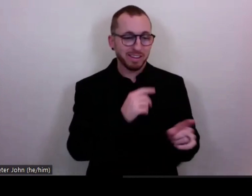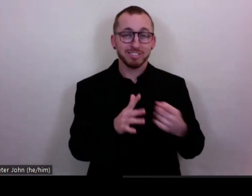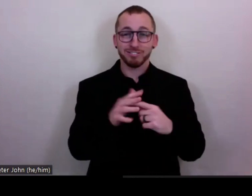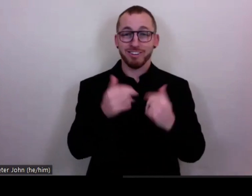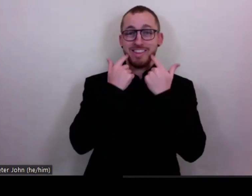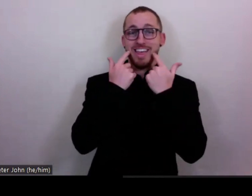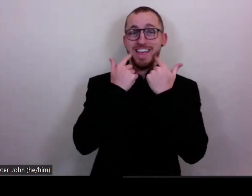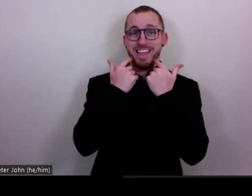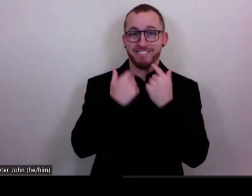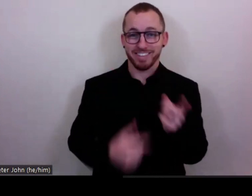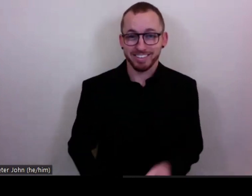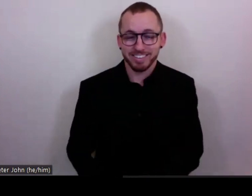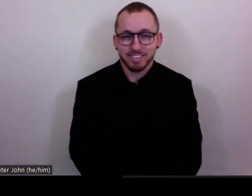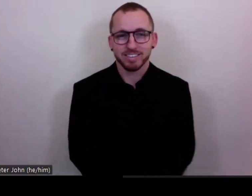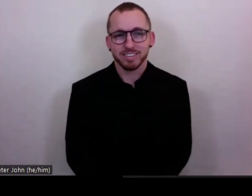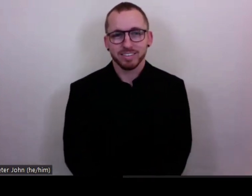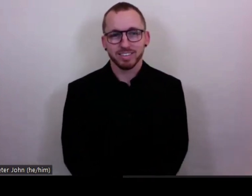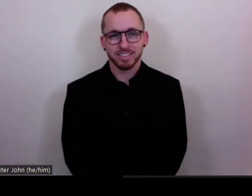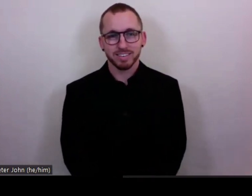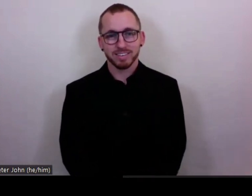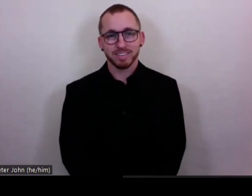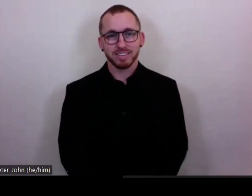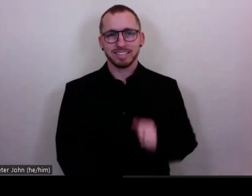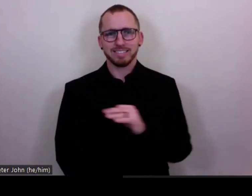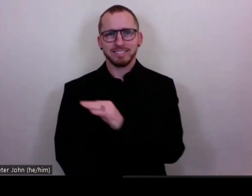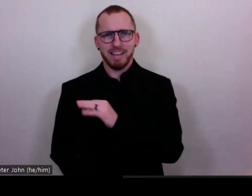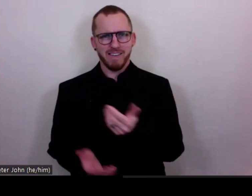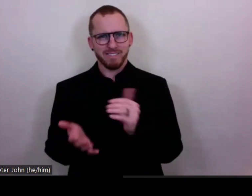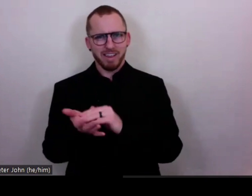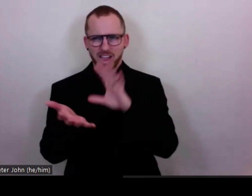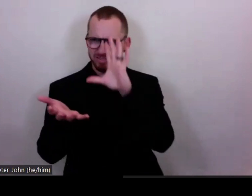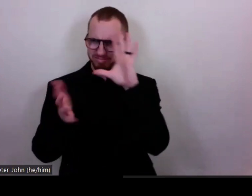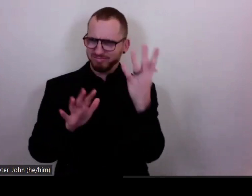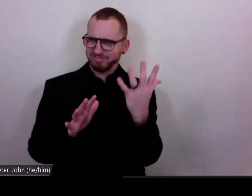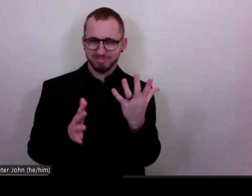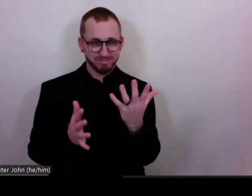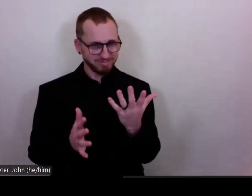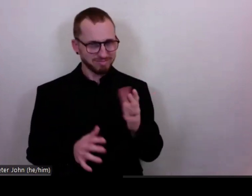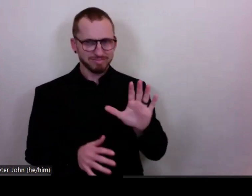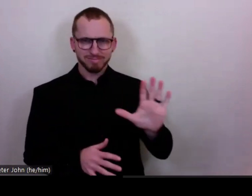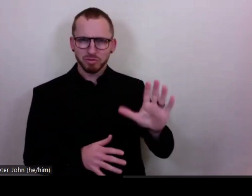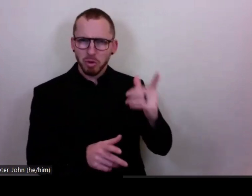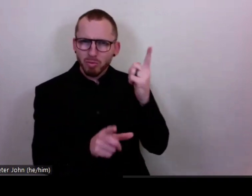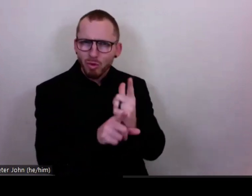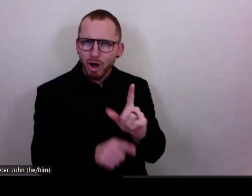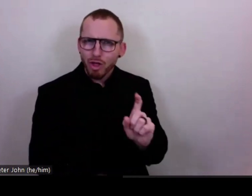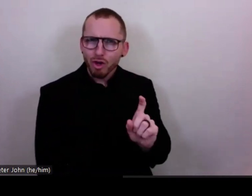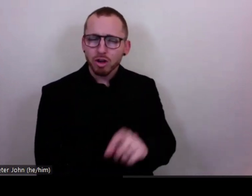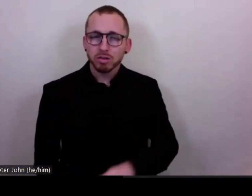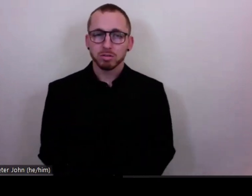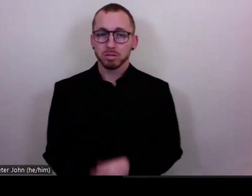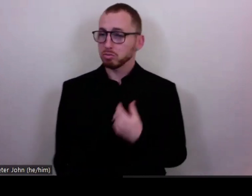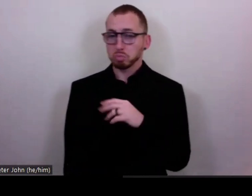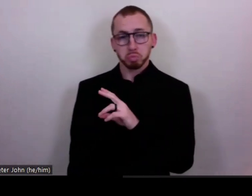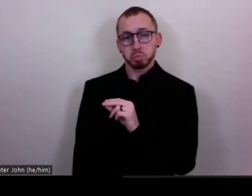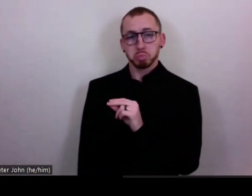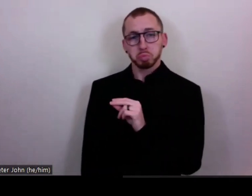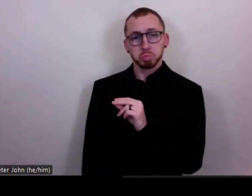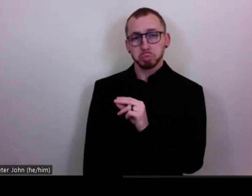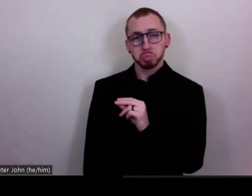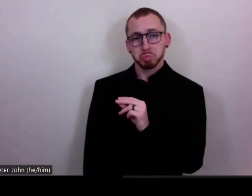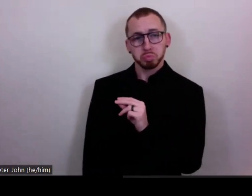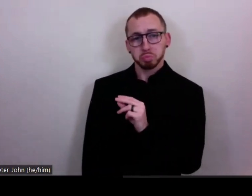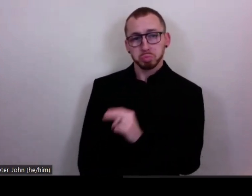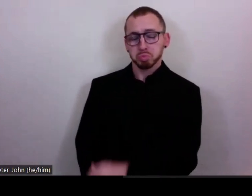laughing. And the staff again say to me, is that your brother? I go,